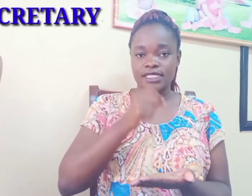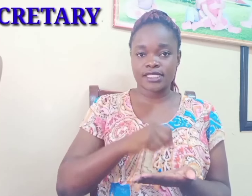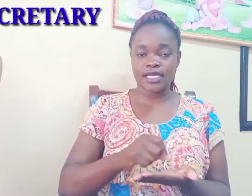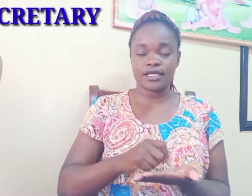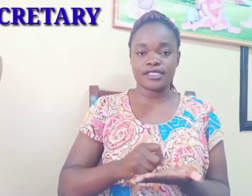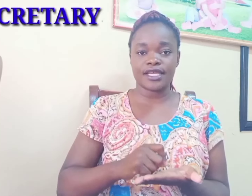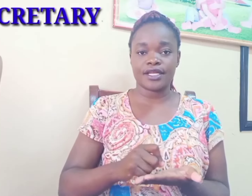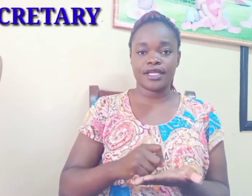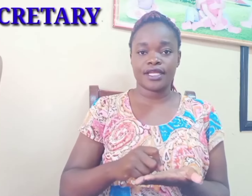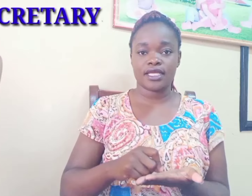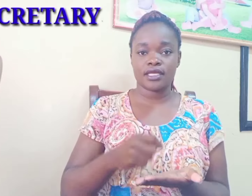Secretary,